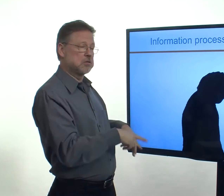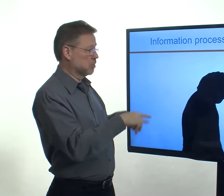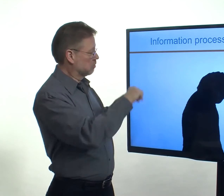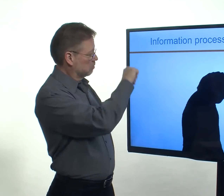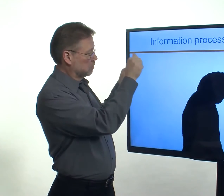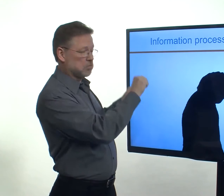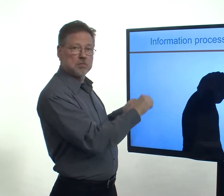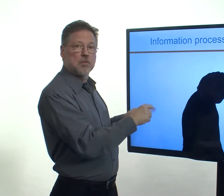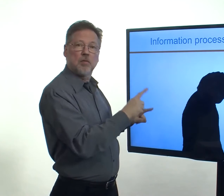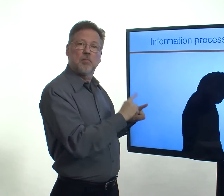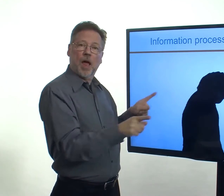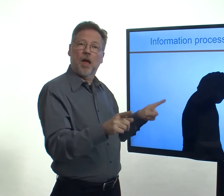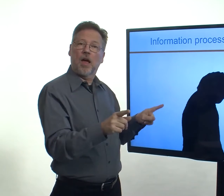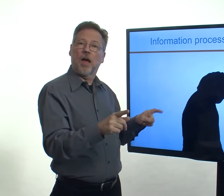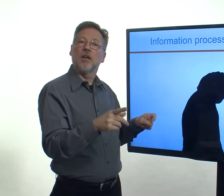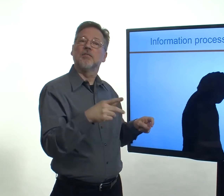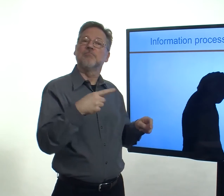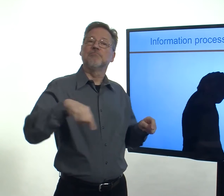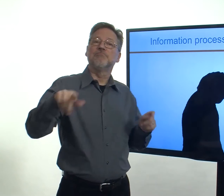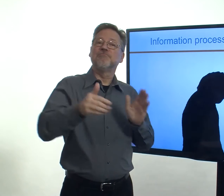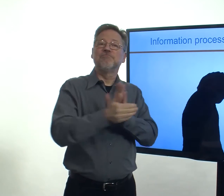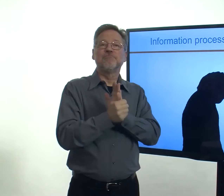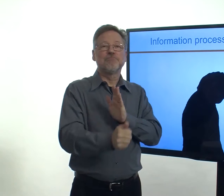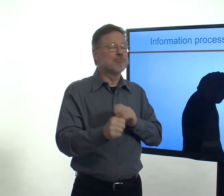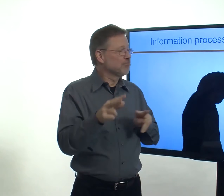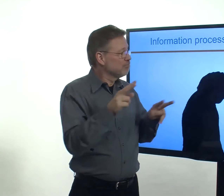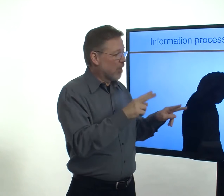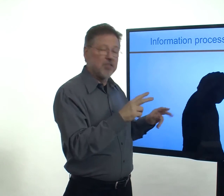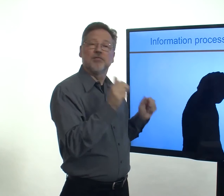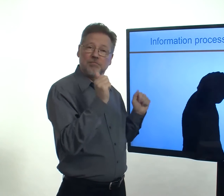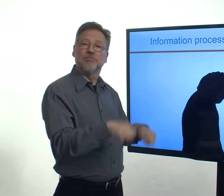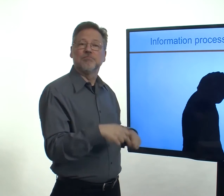person, can be understood by fluent signers.